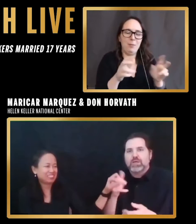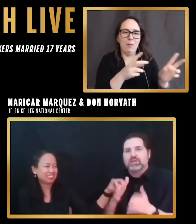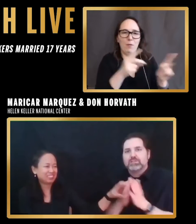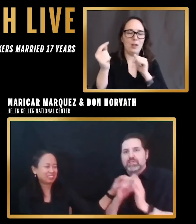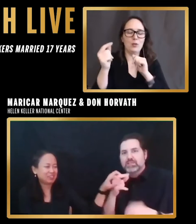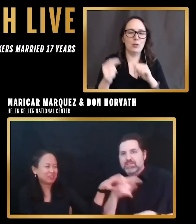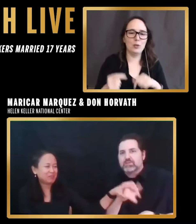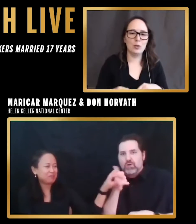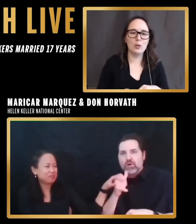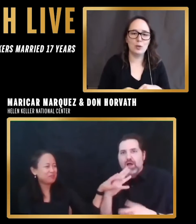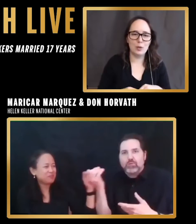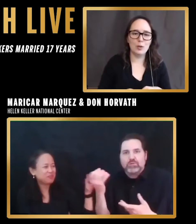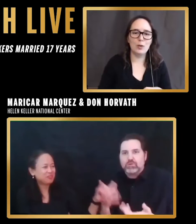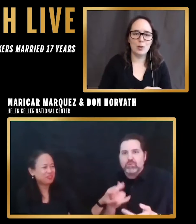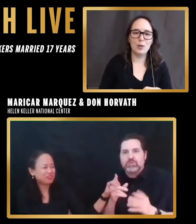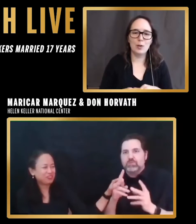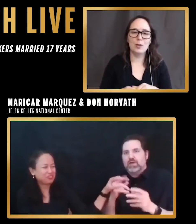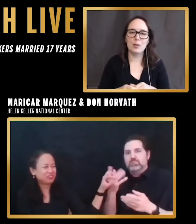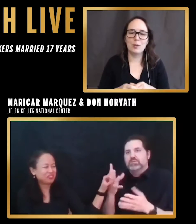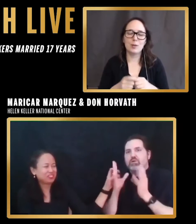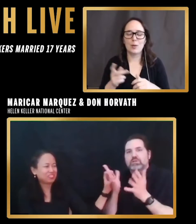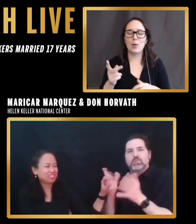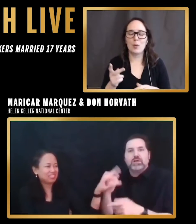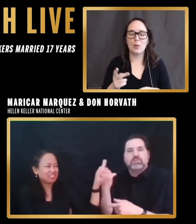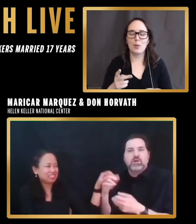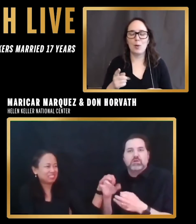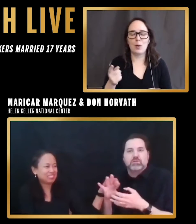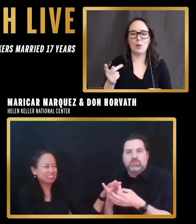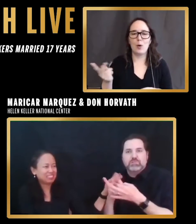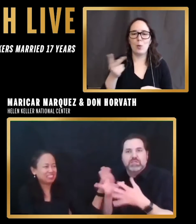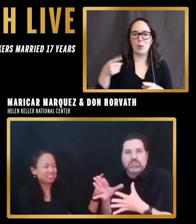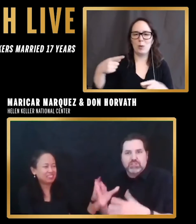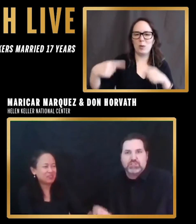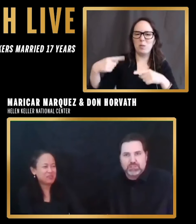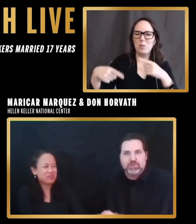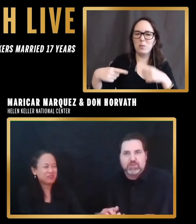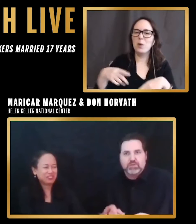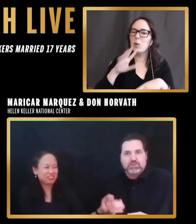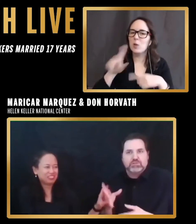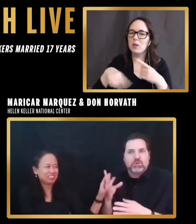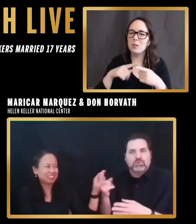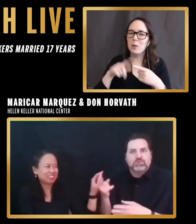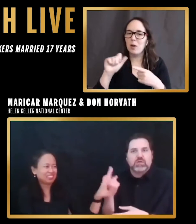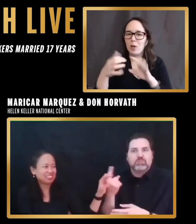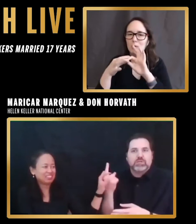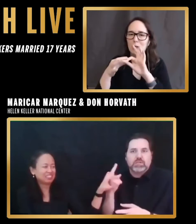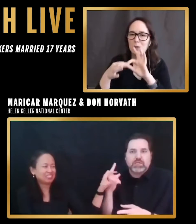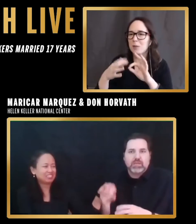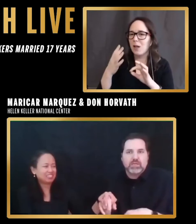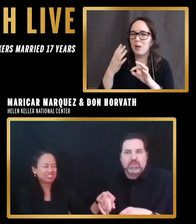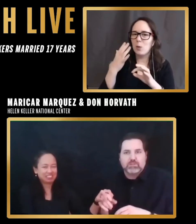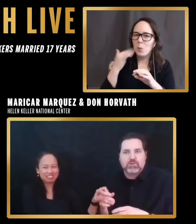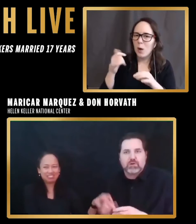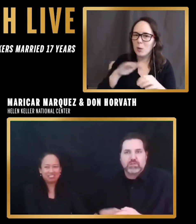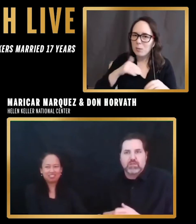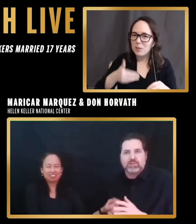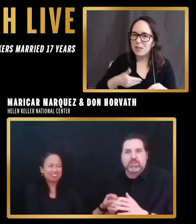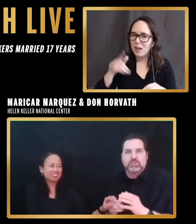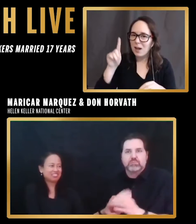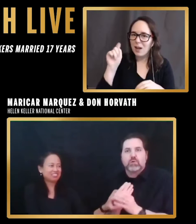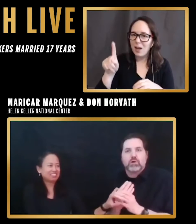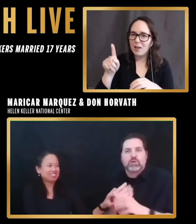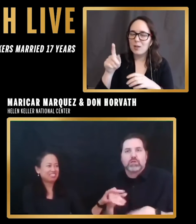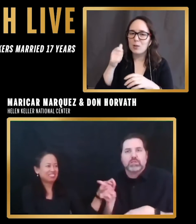I'm asking this girl out, we talked about every other relationship. So something is started, I